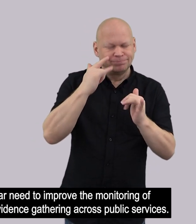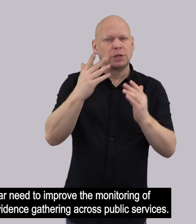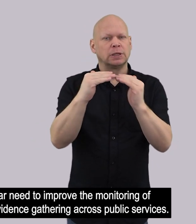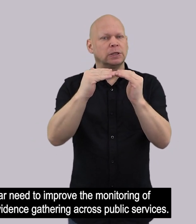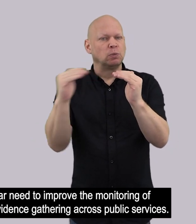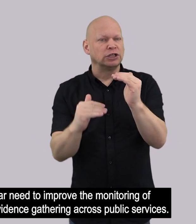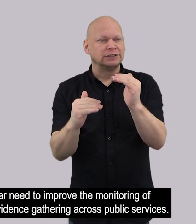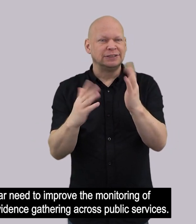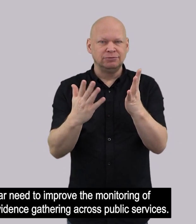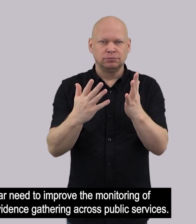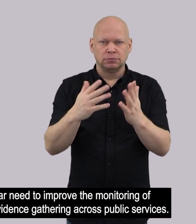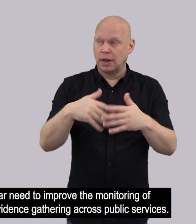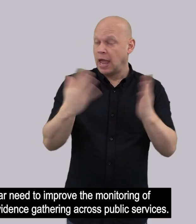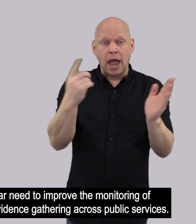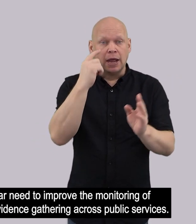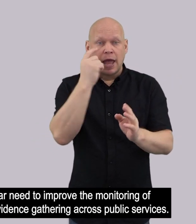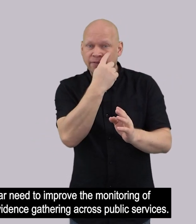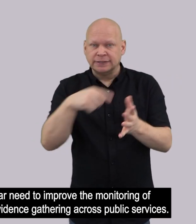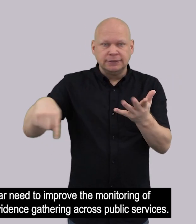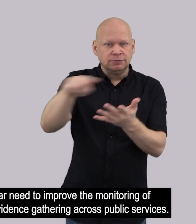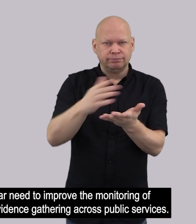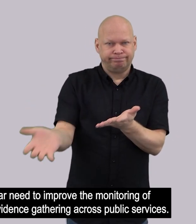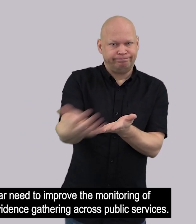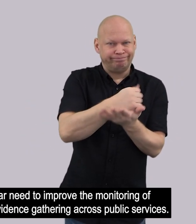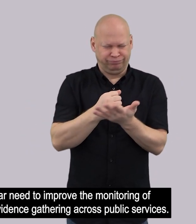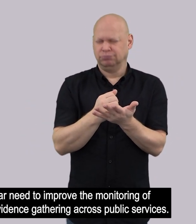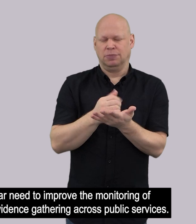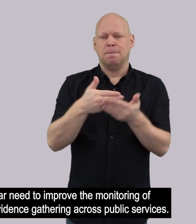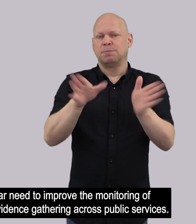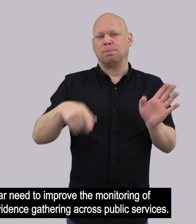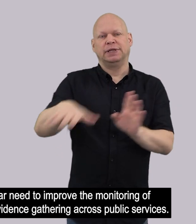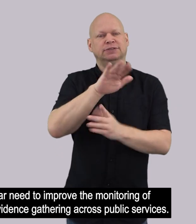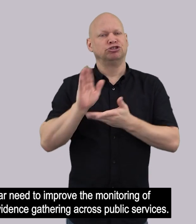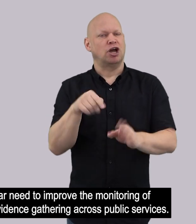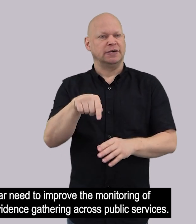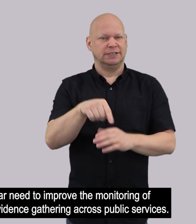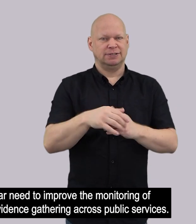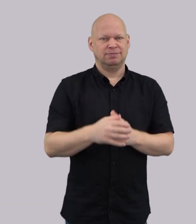There is a clear need to improve the monitoring of inequalities and evidence gathering across public services.